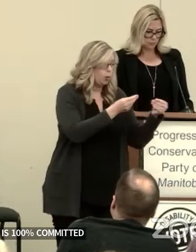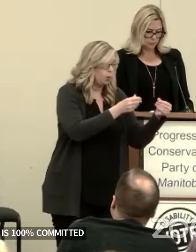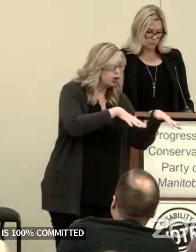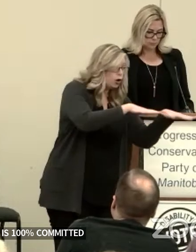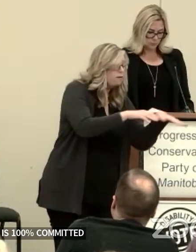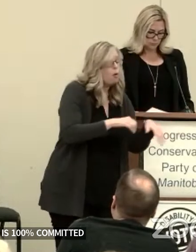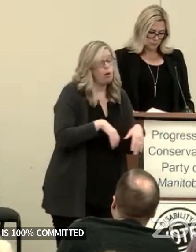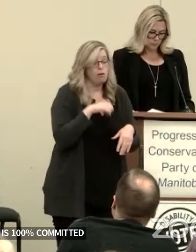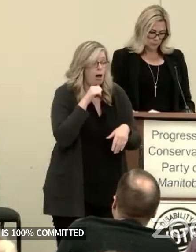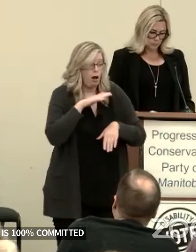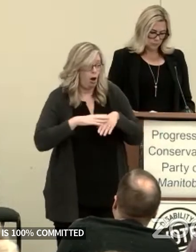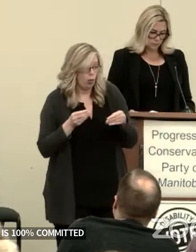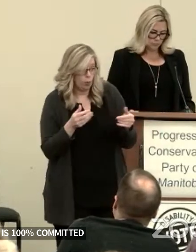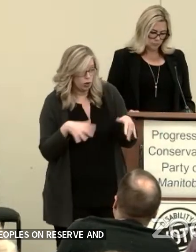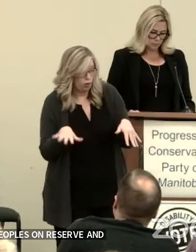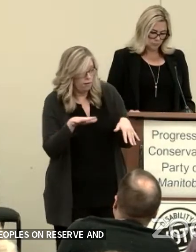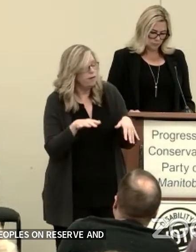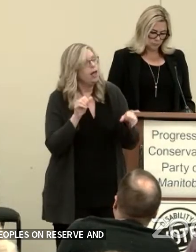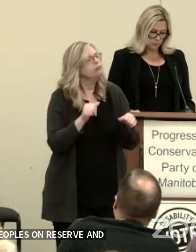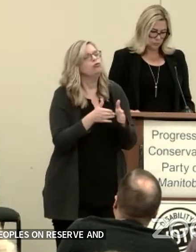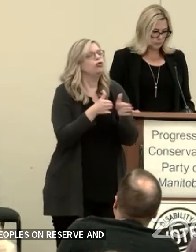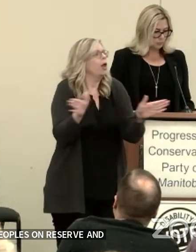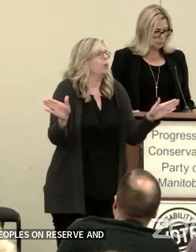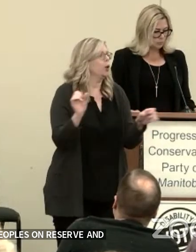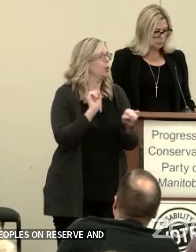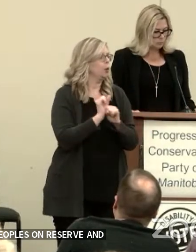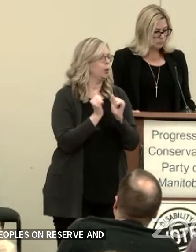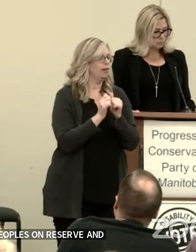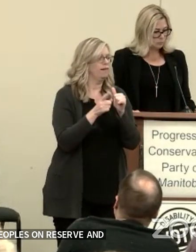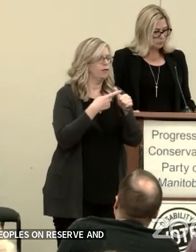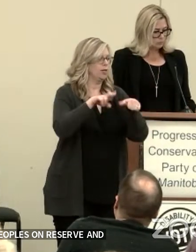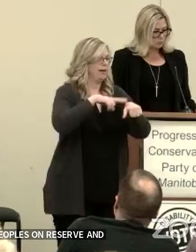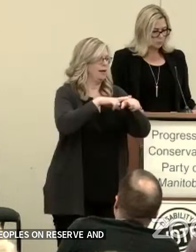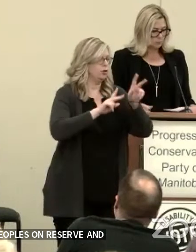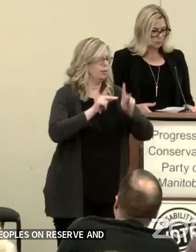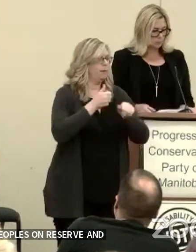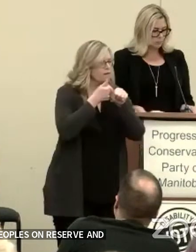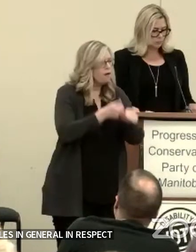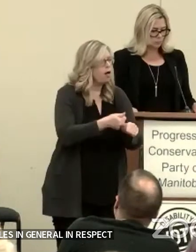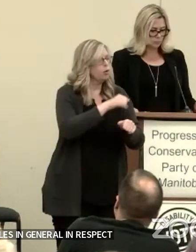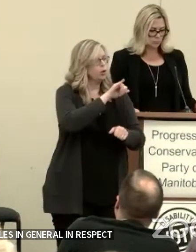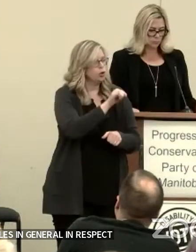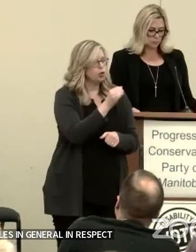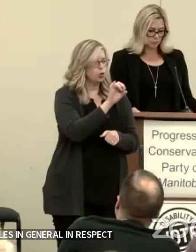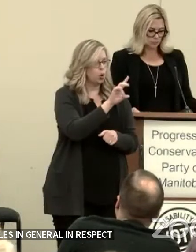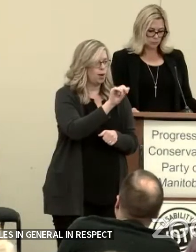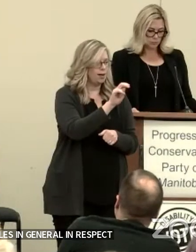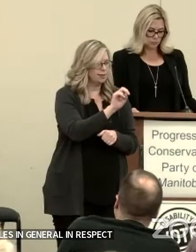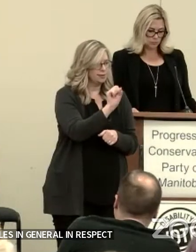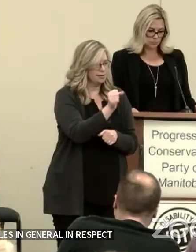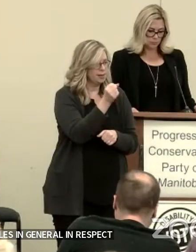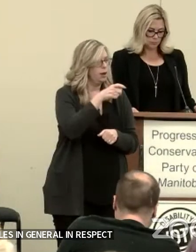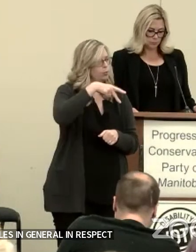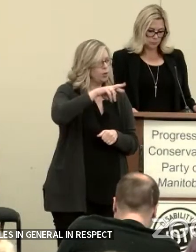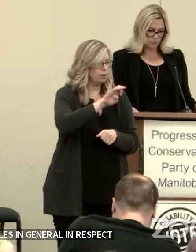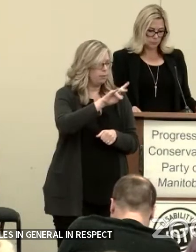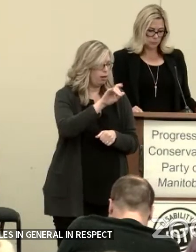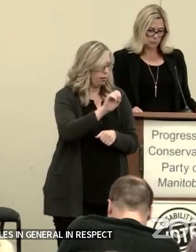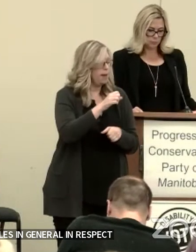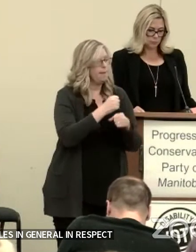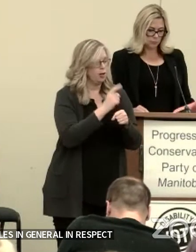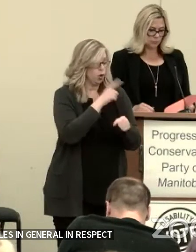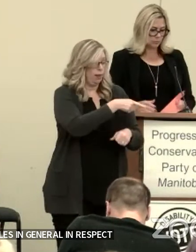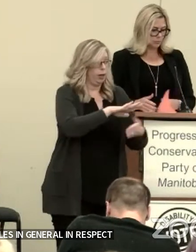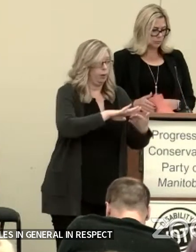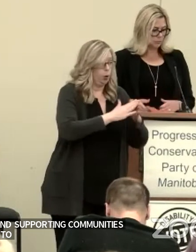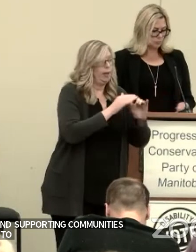and Indigenous peoples in general in respect of adhering to Jordan's principle and supporting communities to be able to access Jordan's